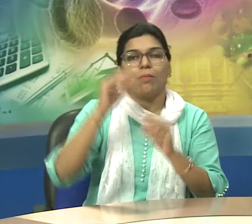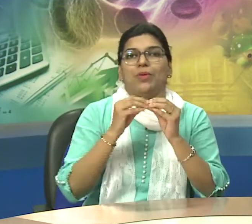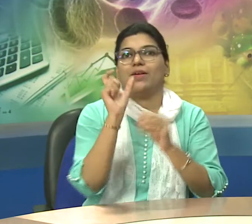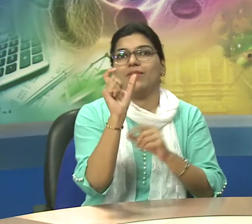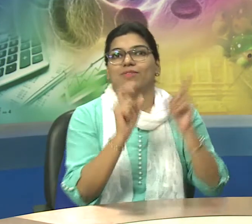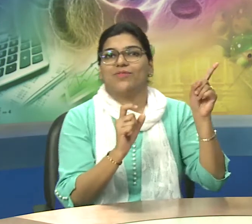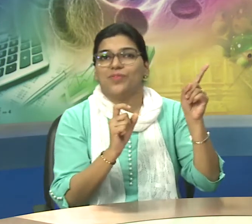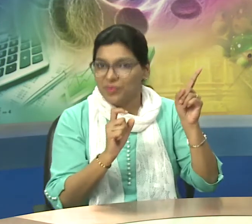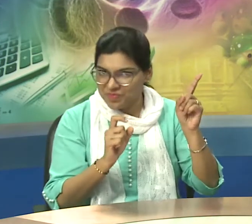Bihar.